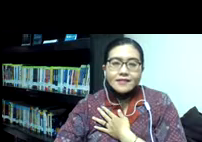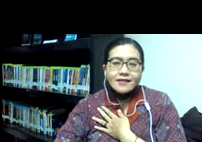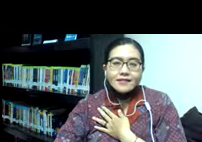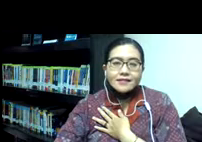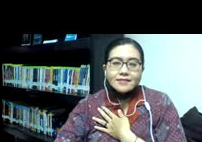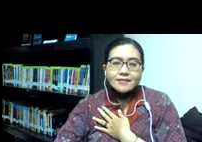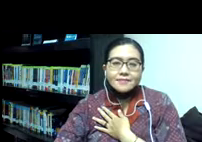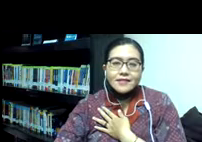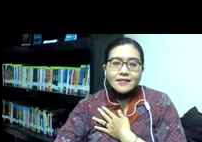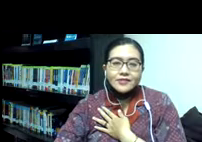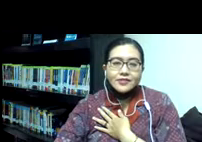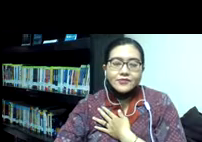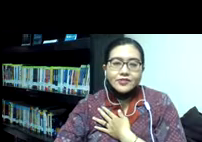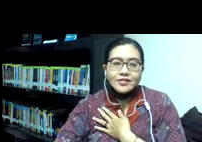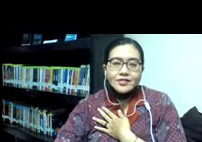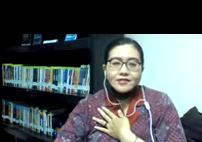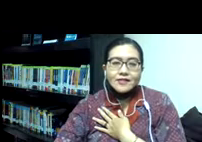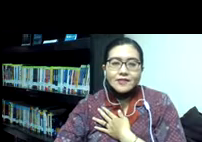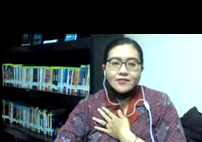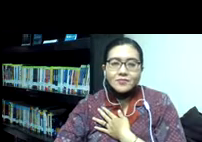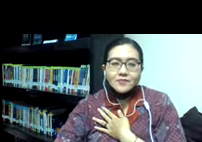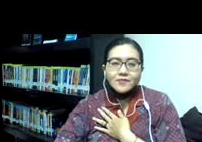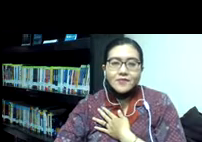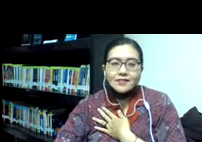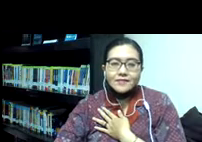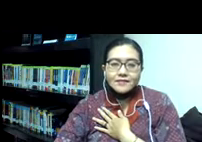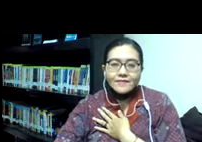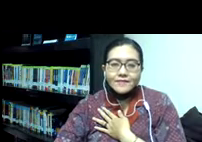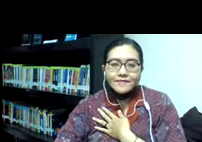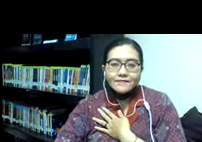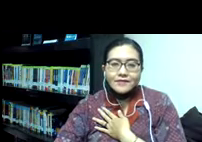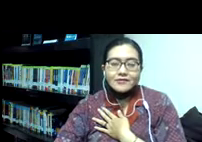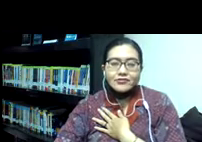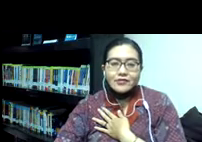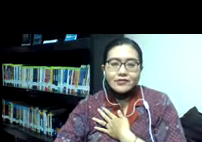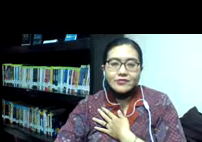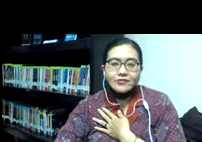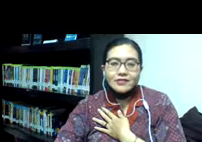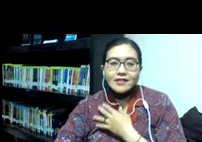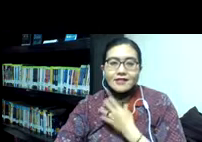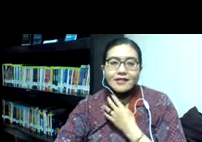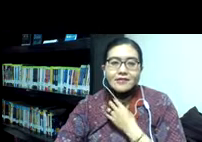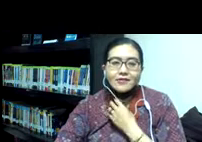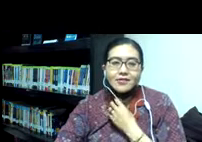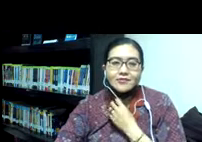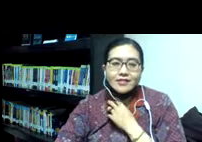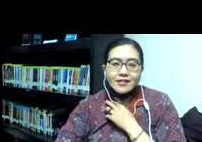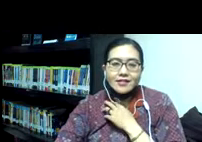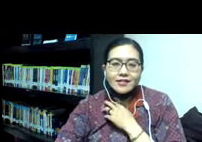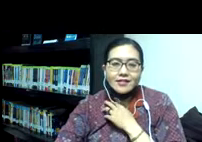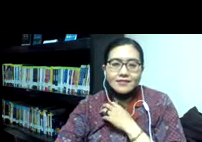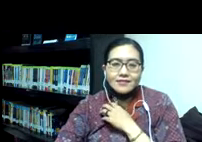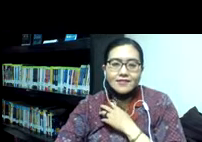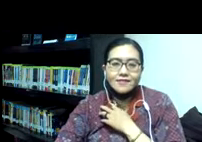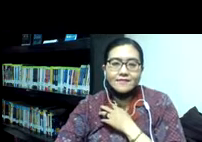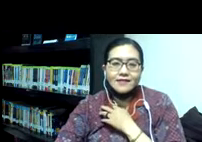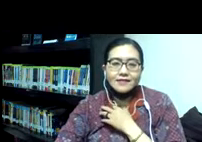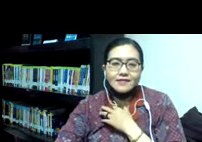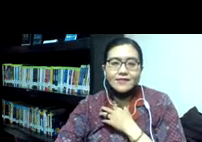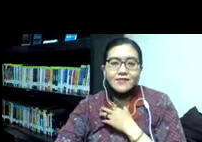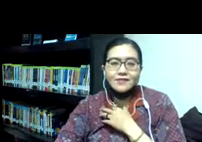And the data analysis method used is descriptive qualitative with structural and ethnolinguistic